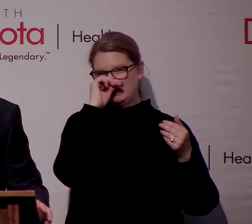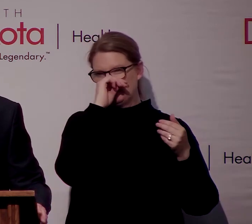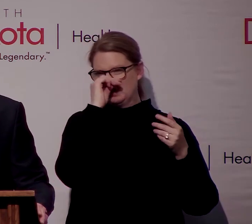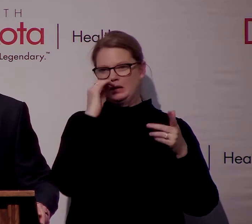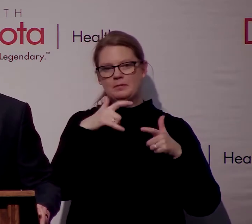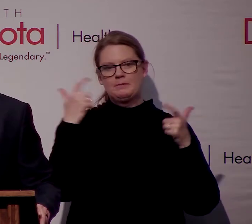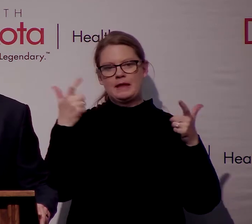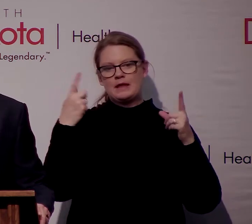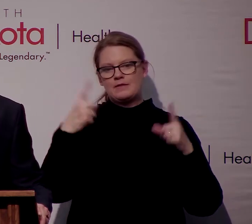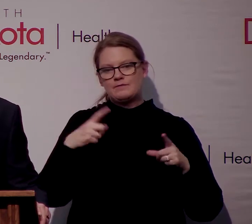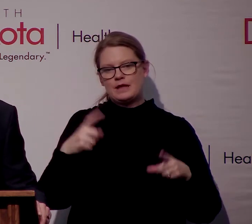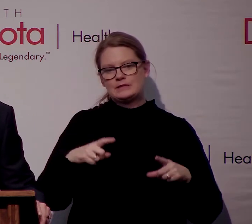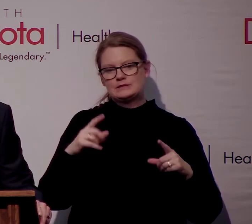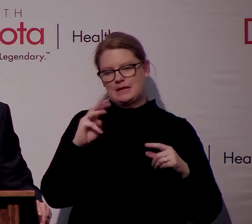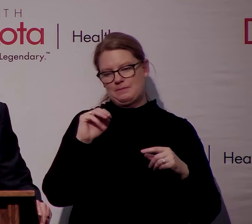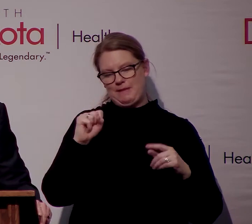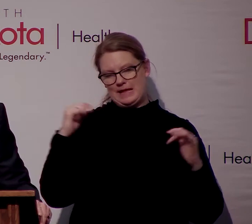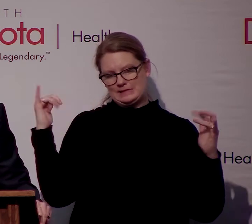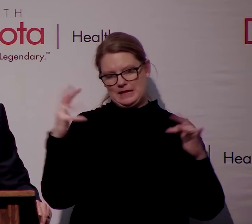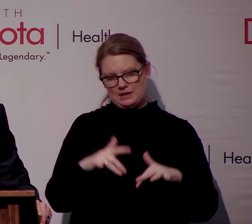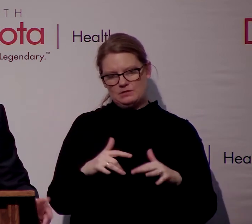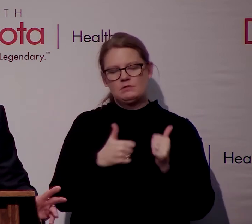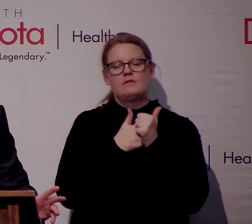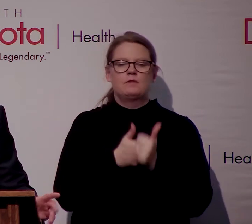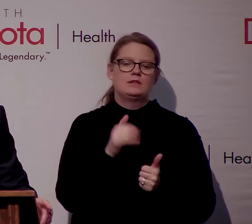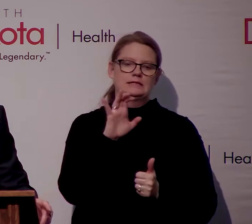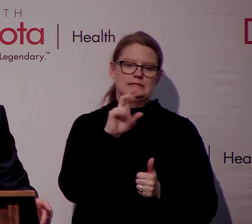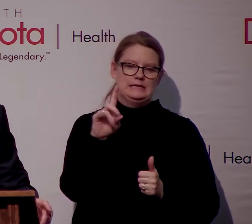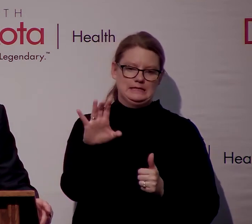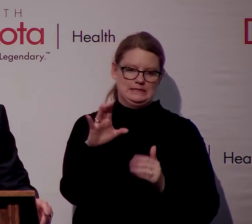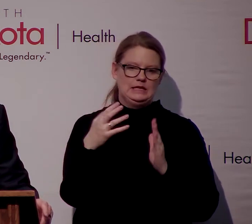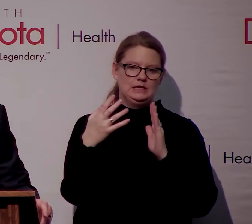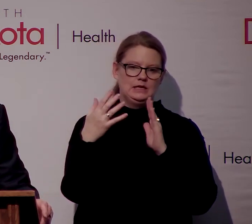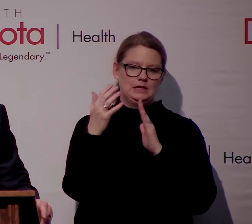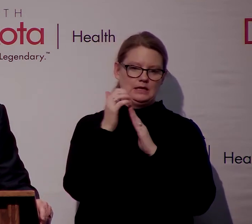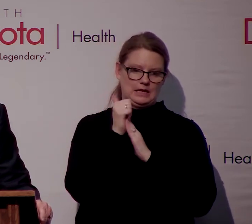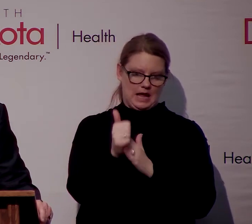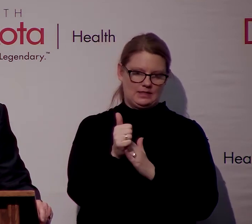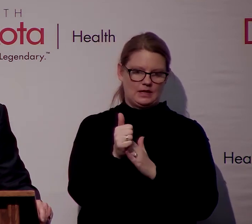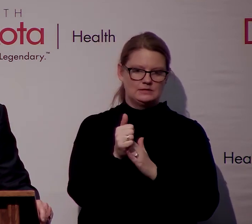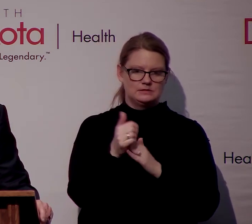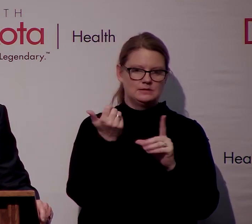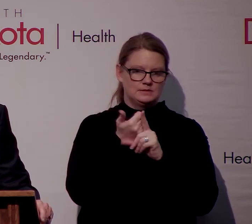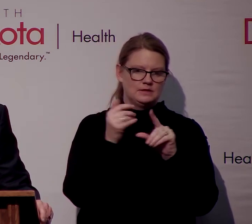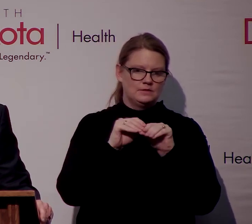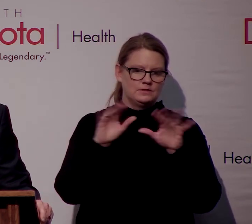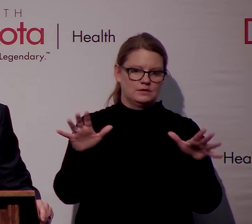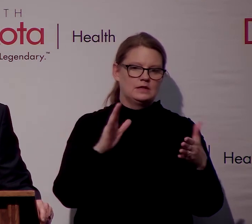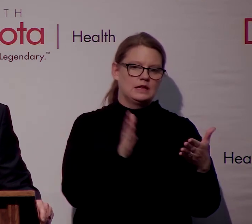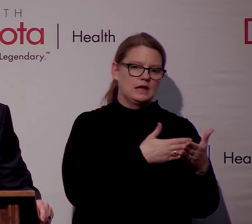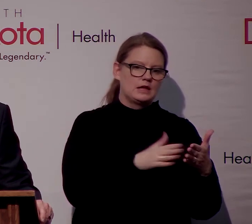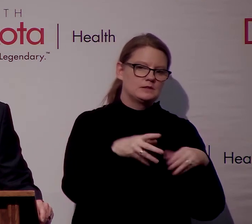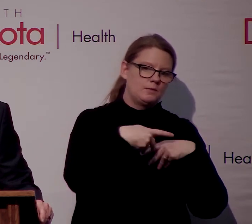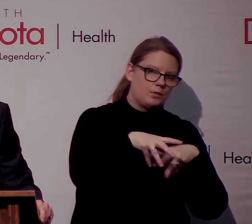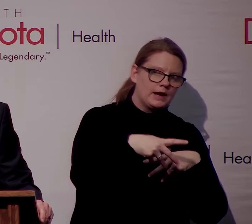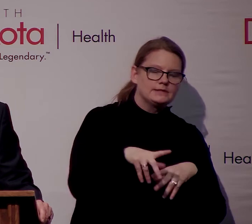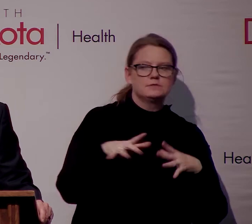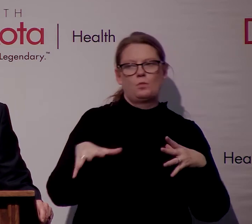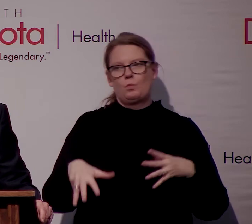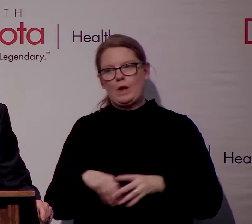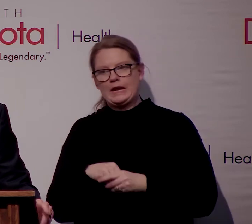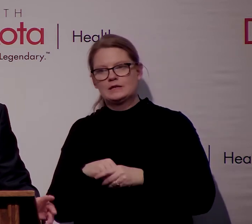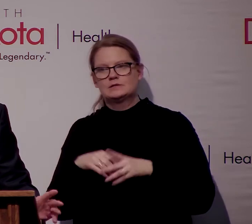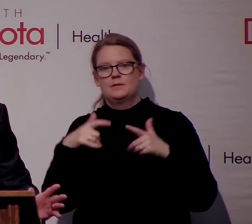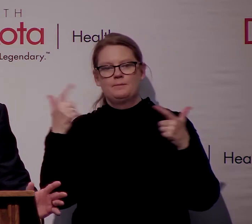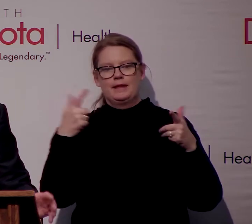large events and mass gatherings that people follow the CDC guidelines, which were released today. So again, concerts, parades, weddings,